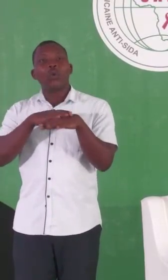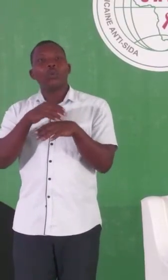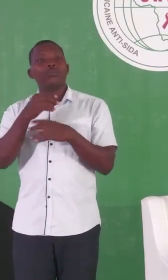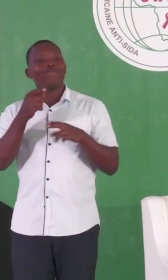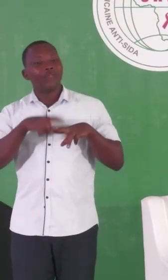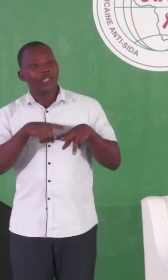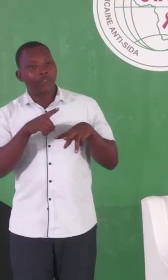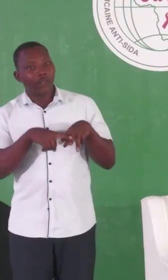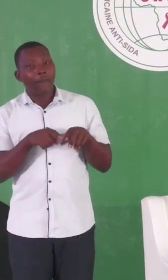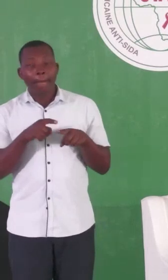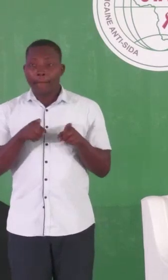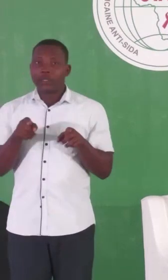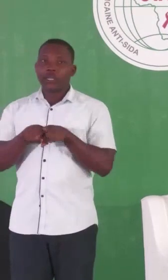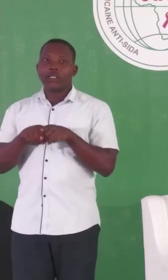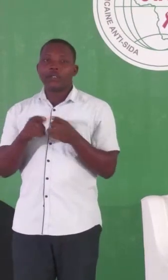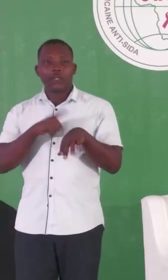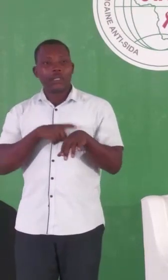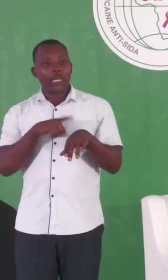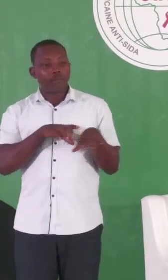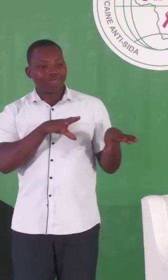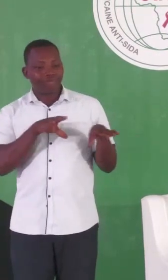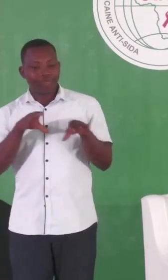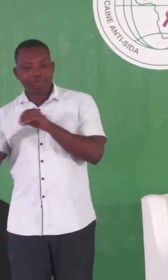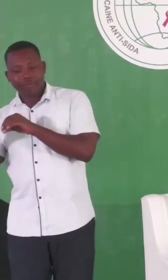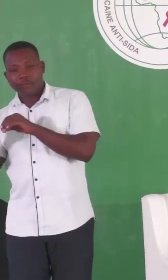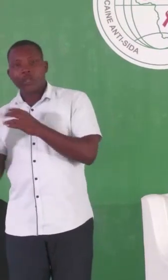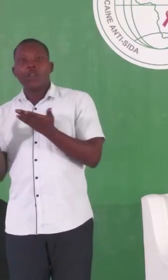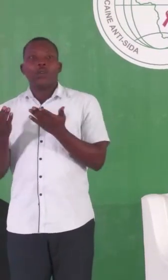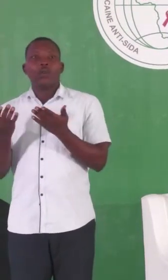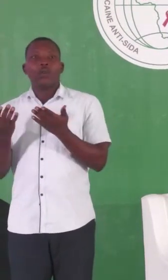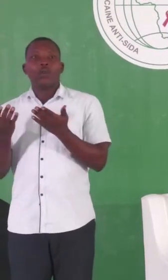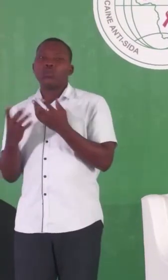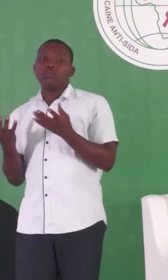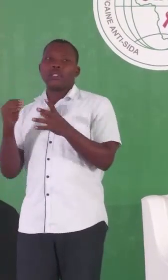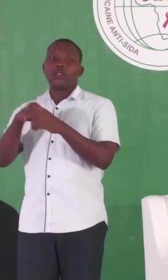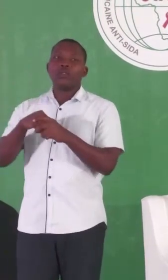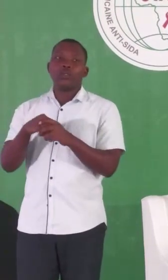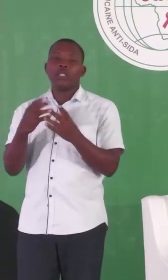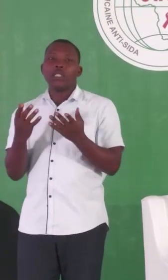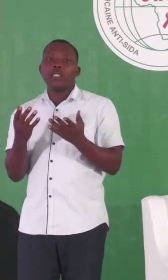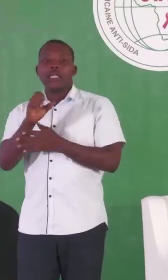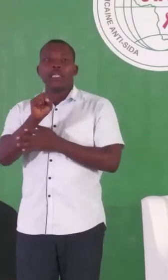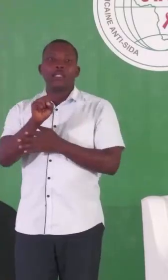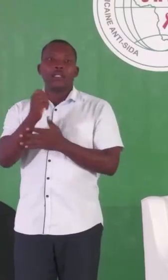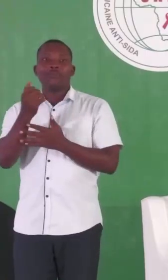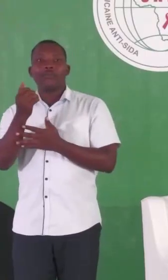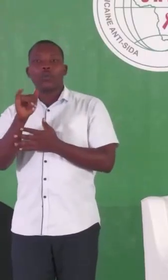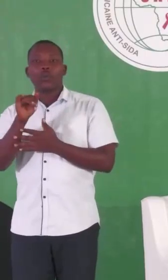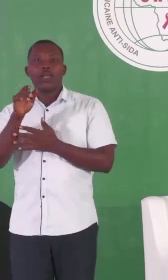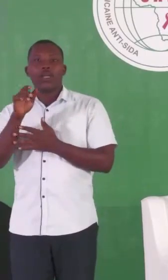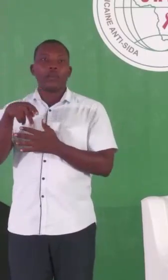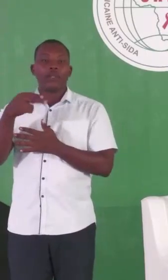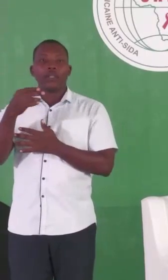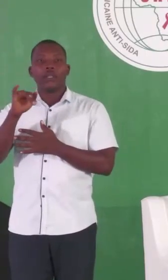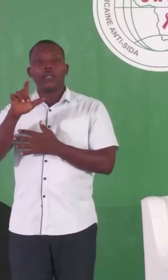of time, we've expanded our focus to include syphilis and now hepatitis B. We'll go right into